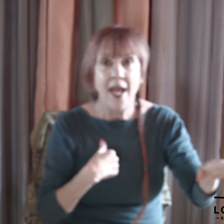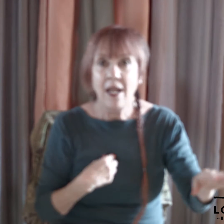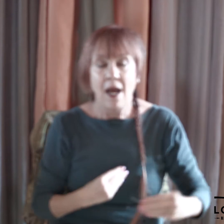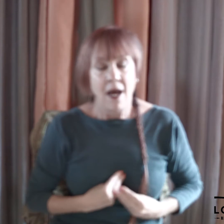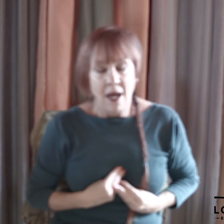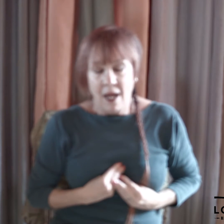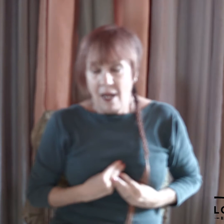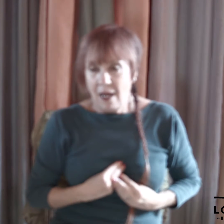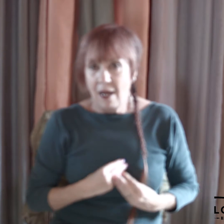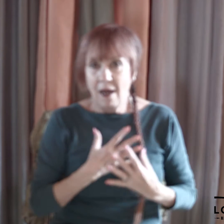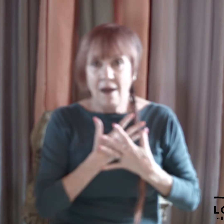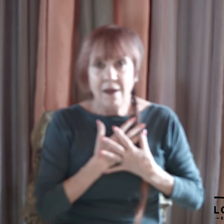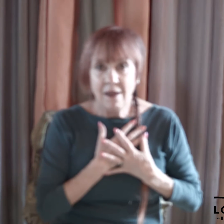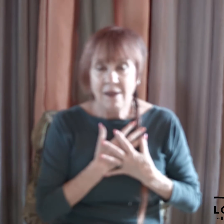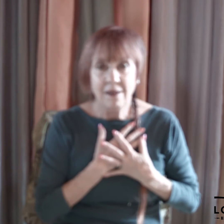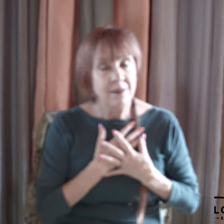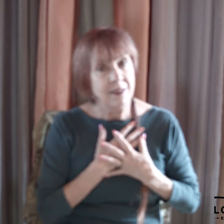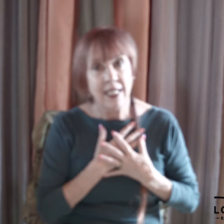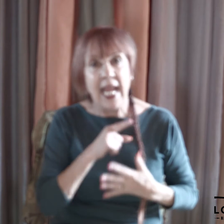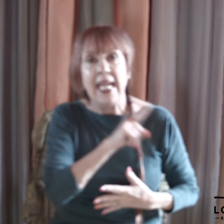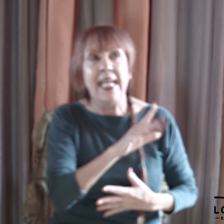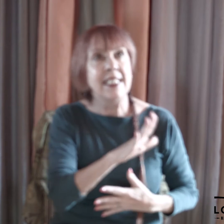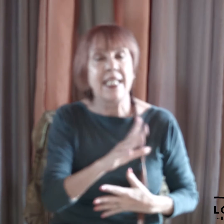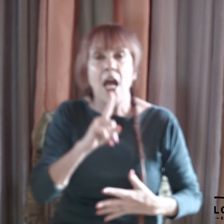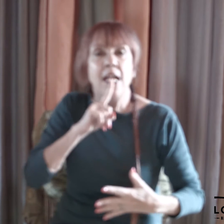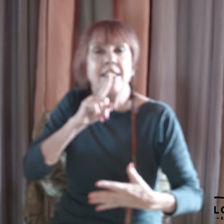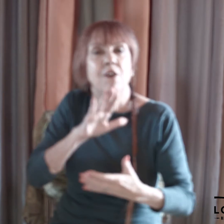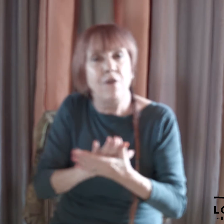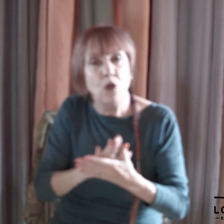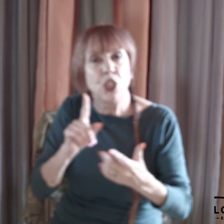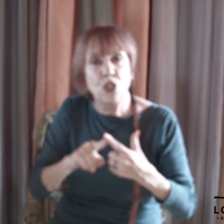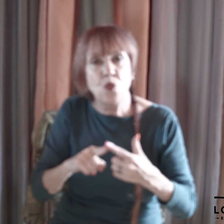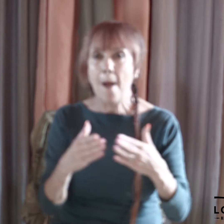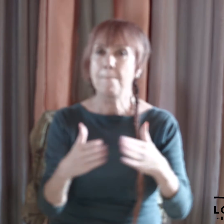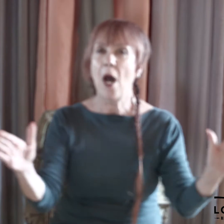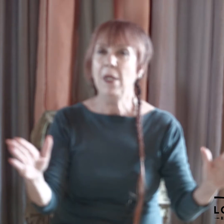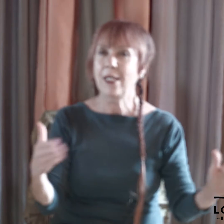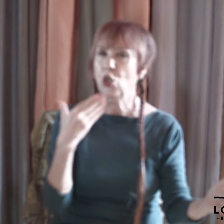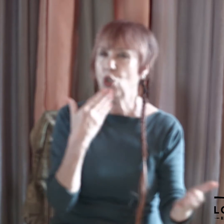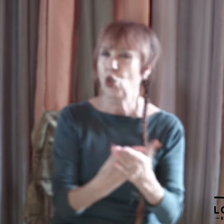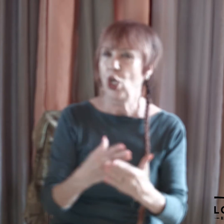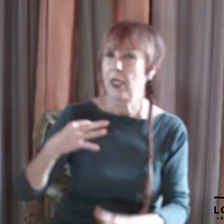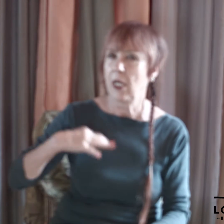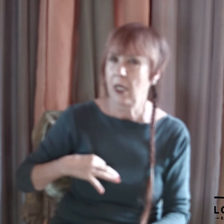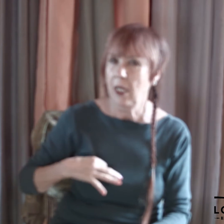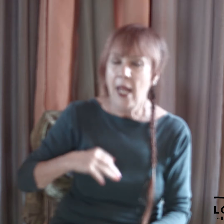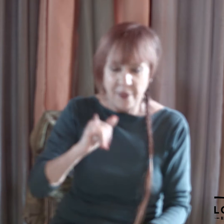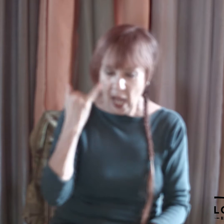so moved by his devotion to the public good, that the notion of government